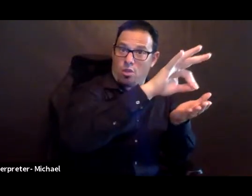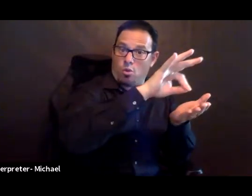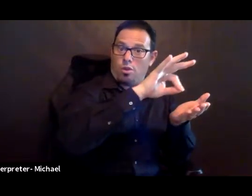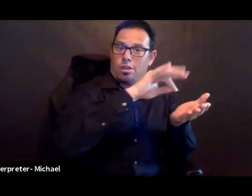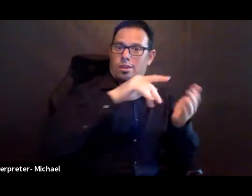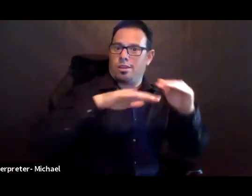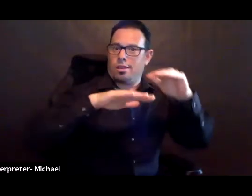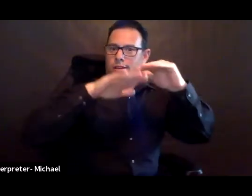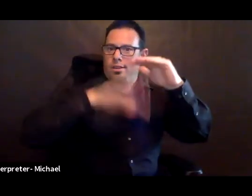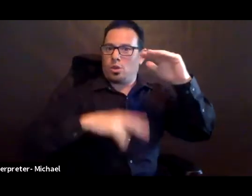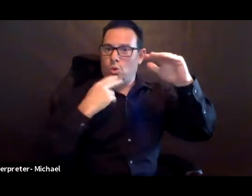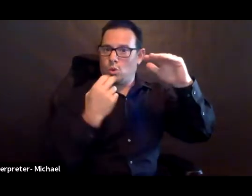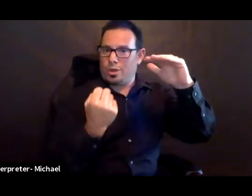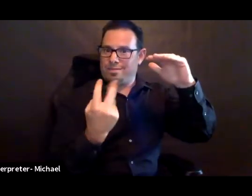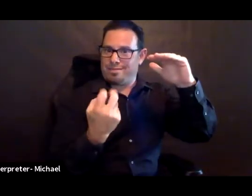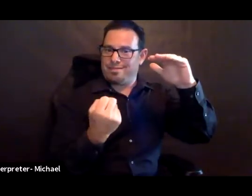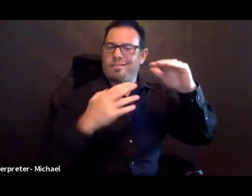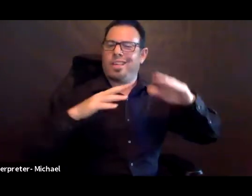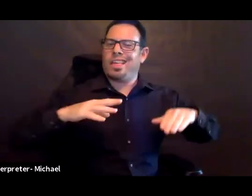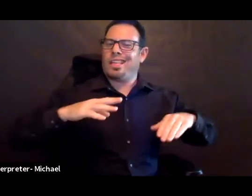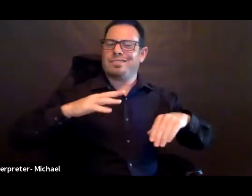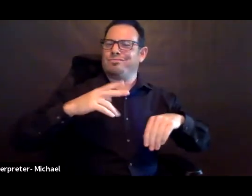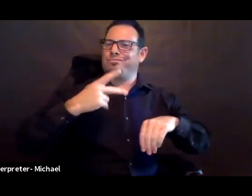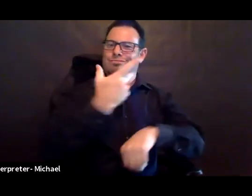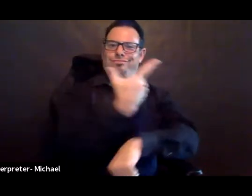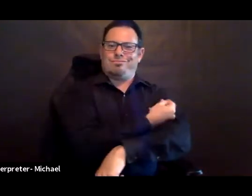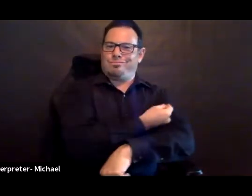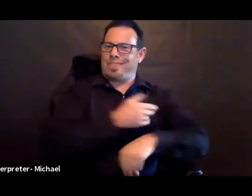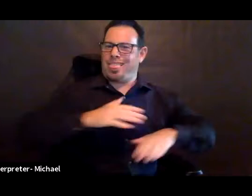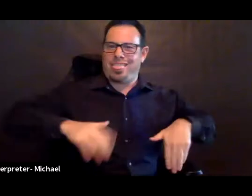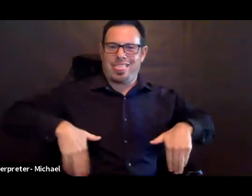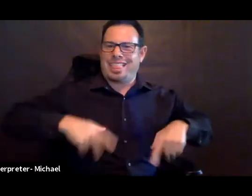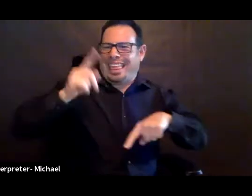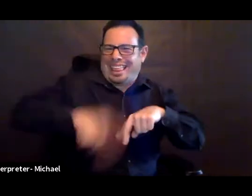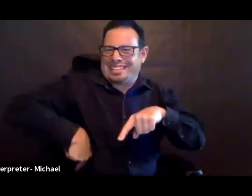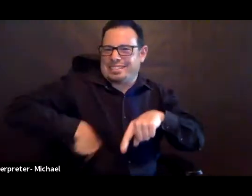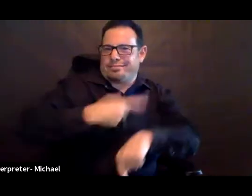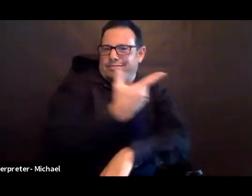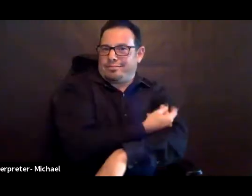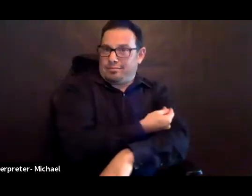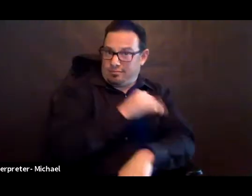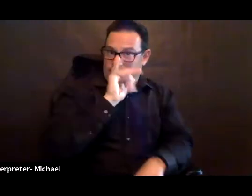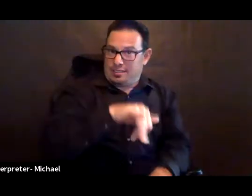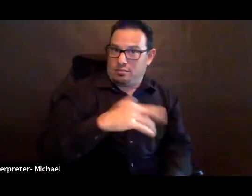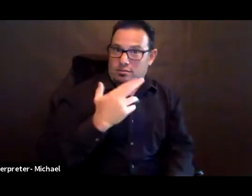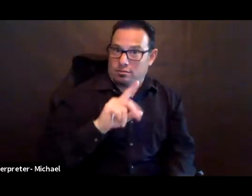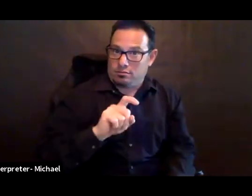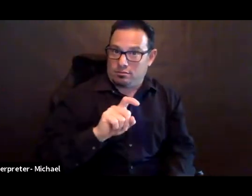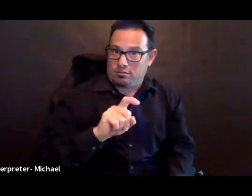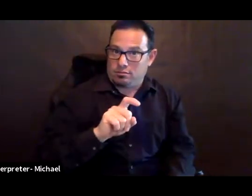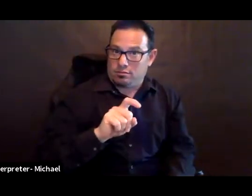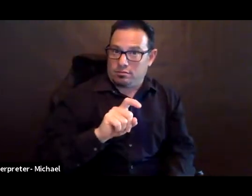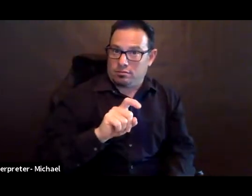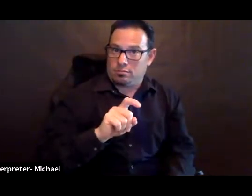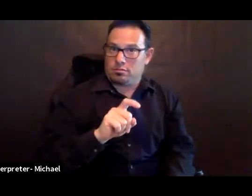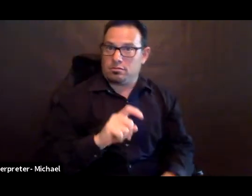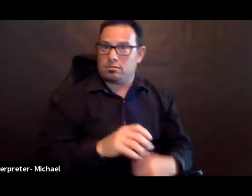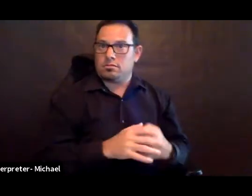still generally that the virus is pretty mild for younger children, even with the Delta variant?